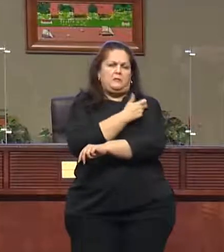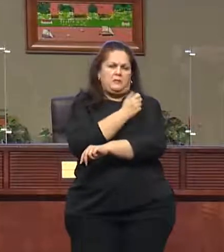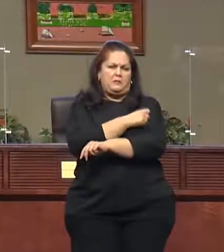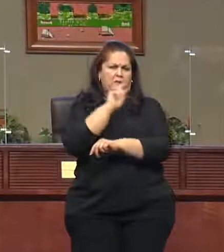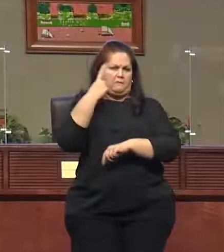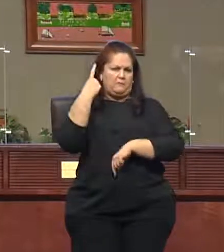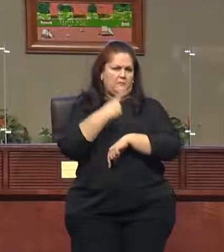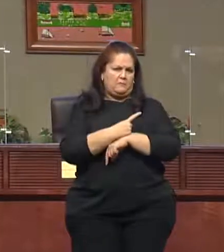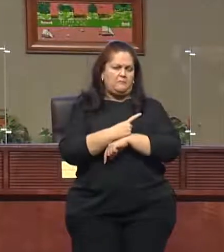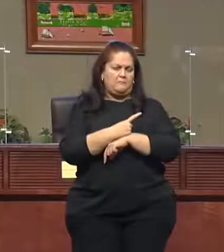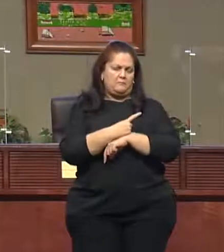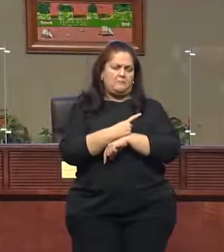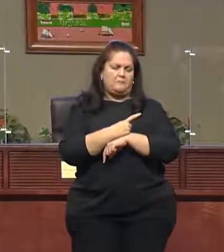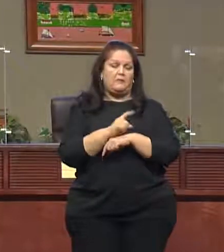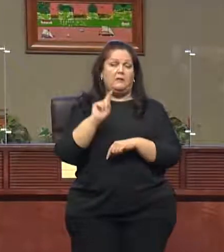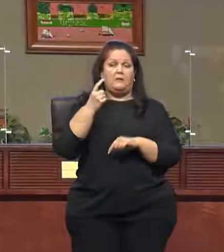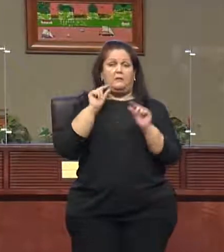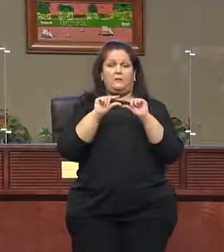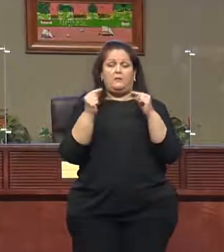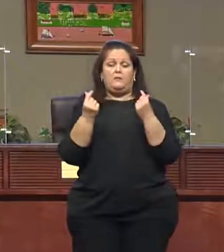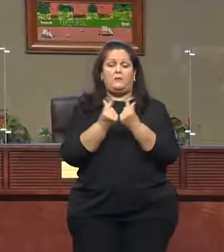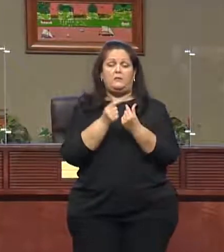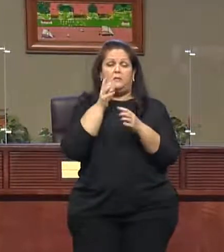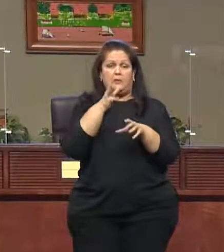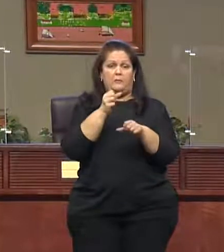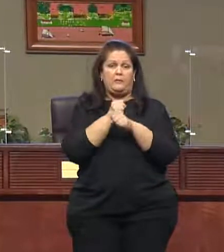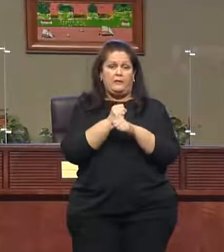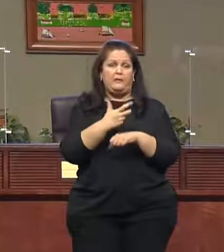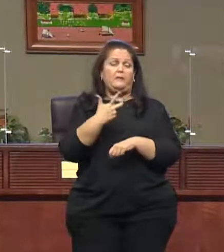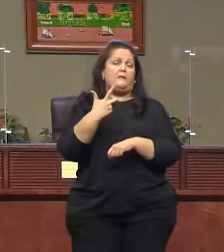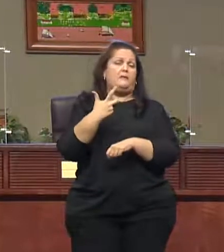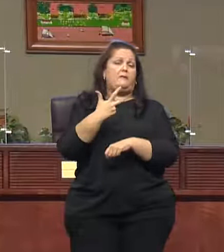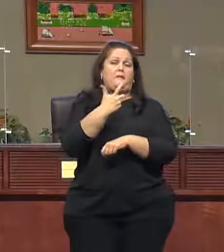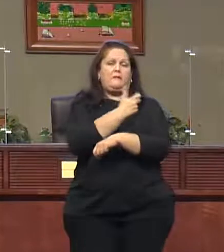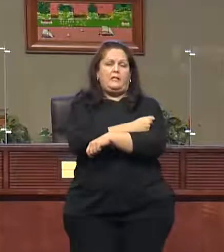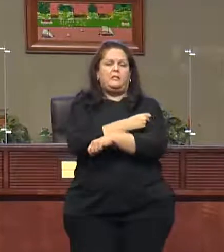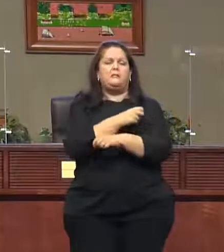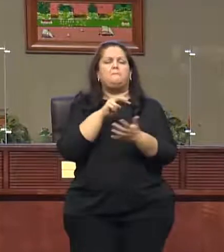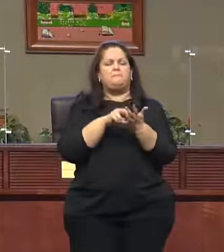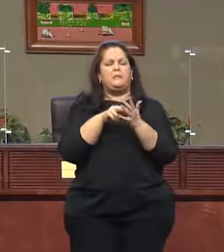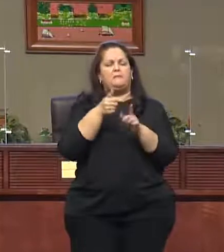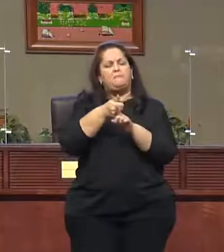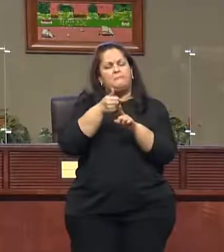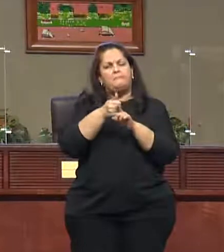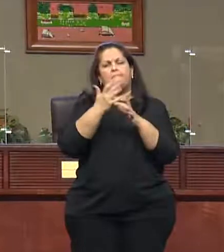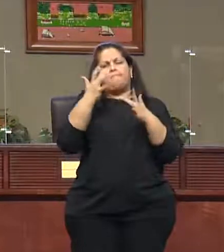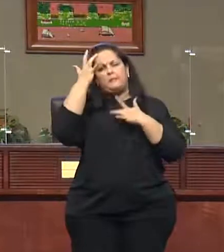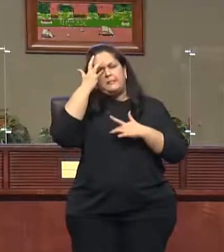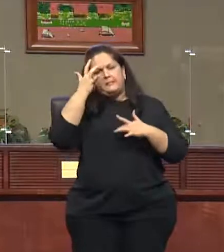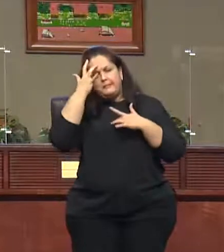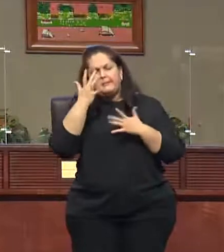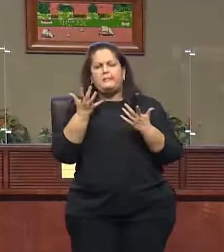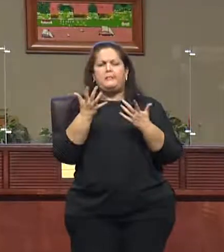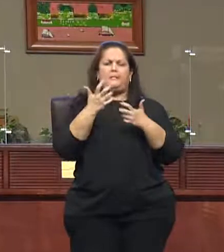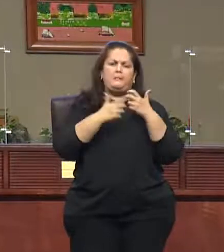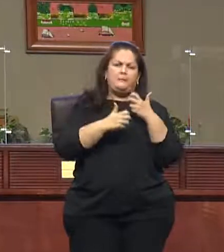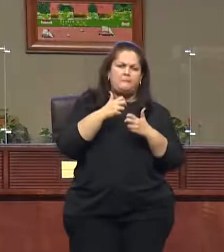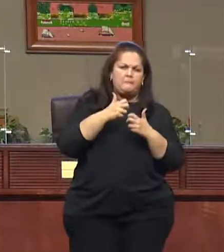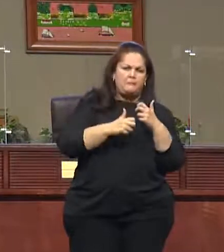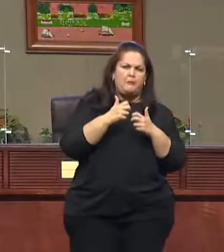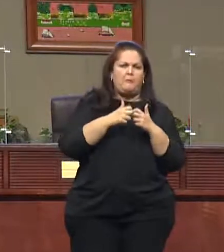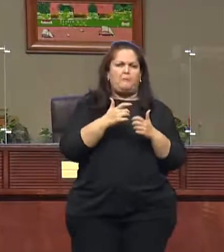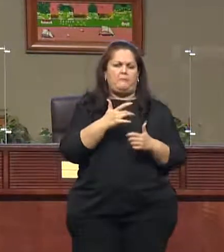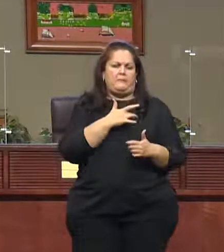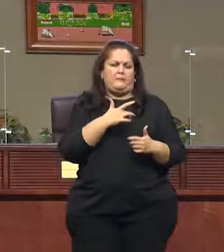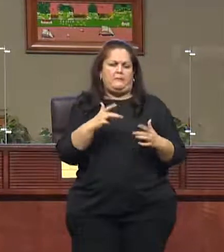day. The first group that will receive the vaccine are those with medical vulnerabilities and inmate